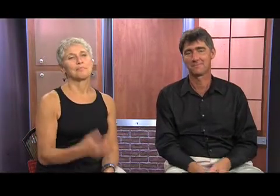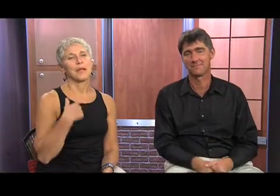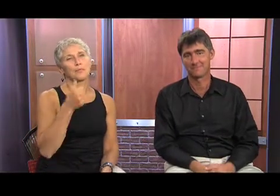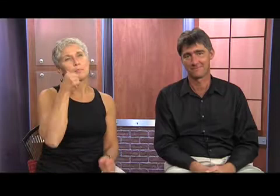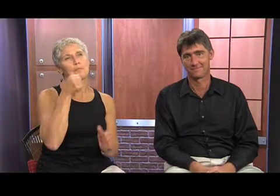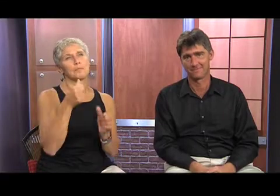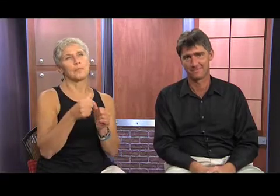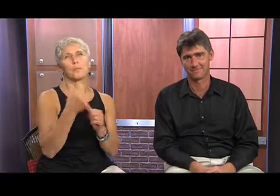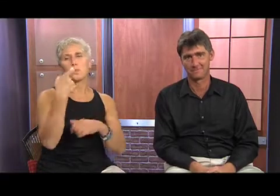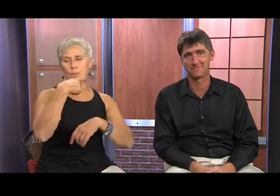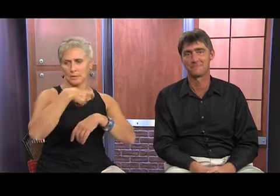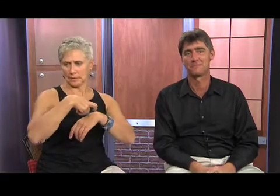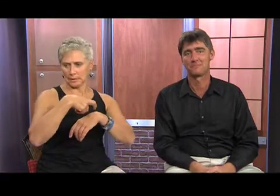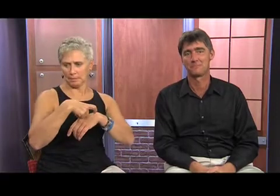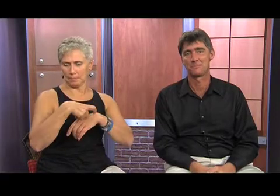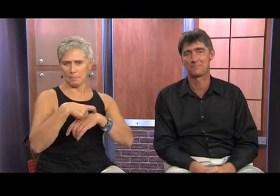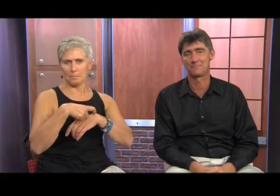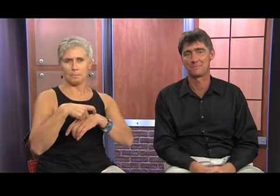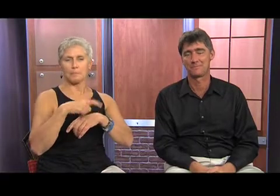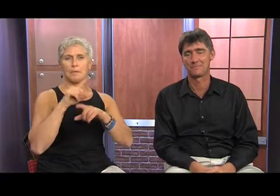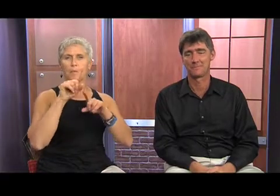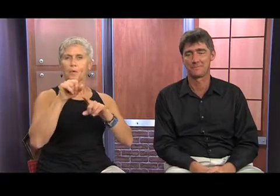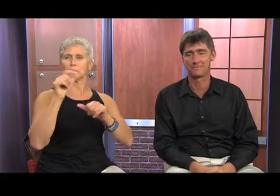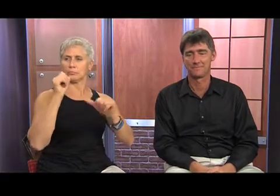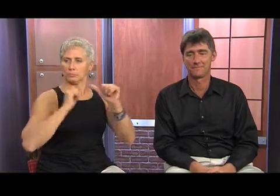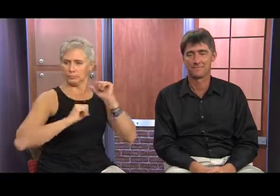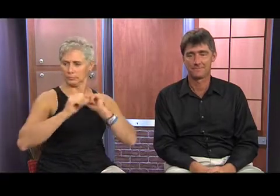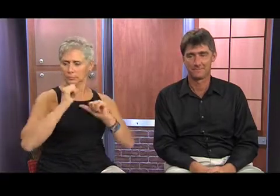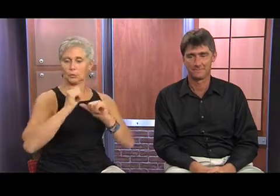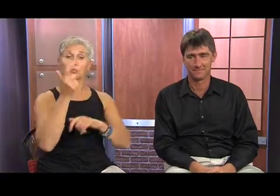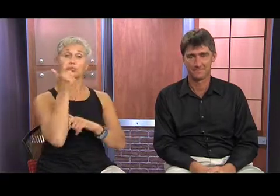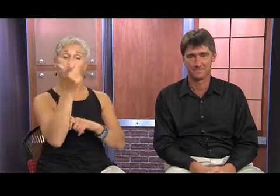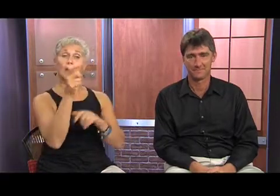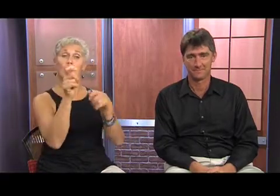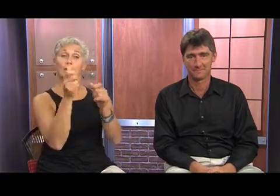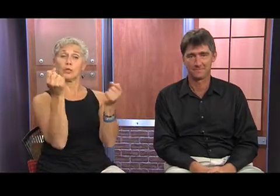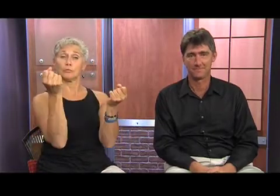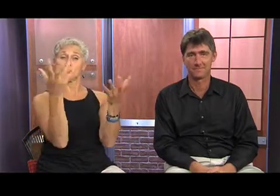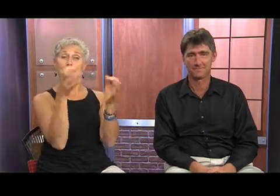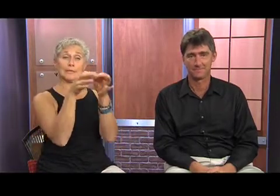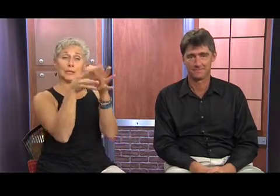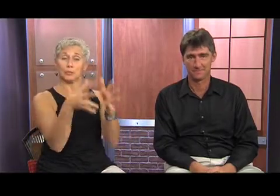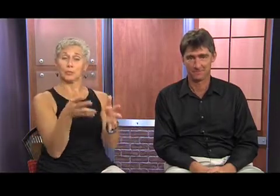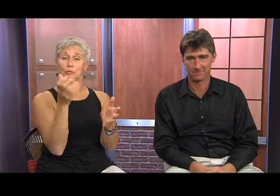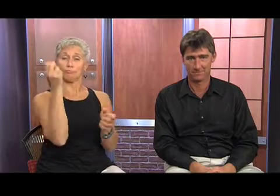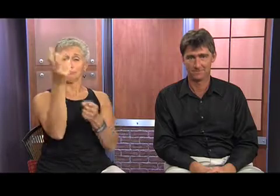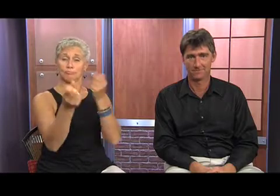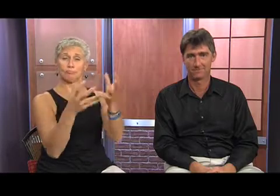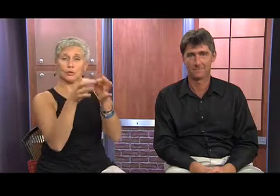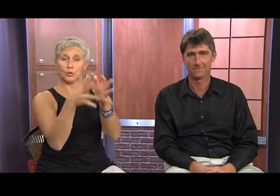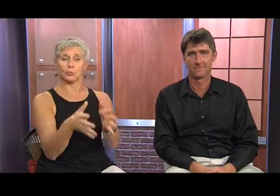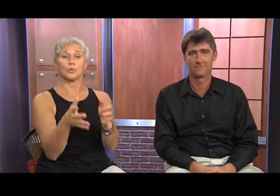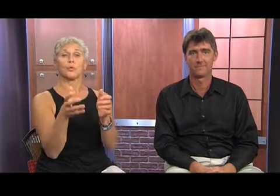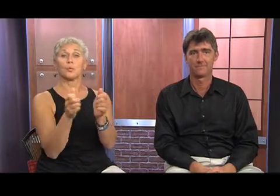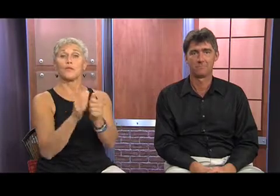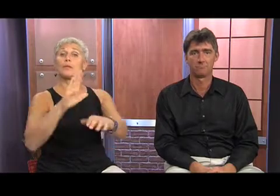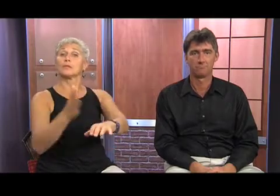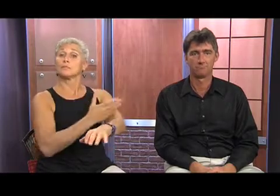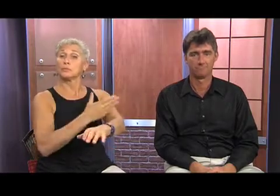seeing an ASL interpretation of a service that I went to where there was singing. And I think that it's really important